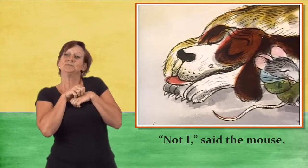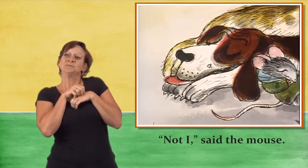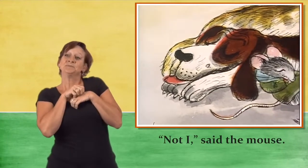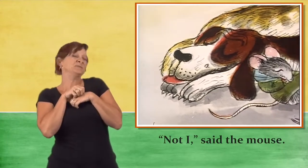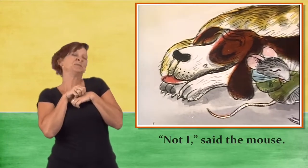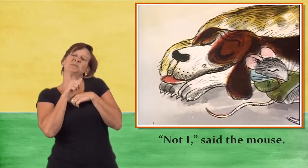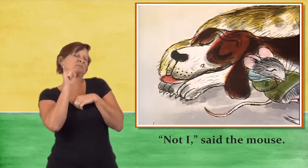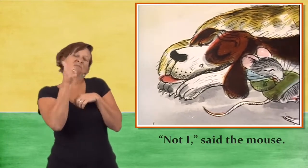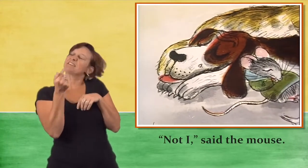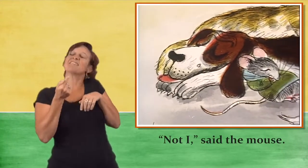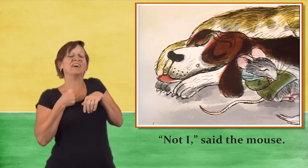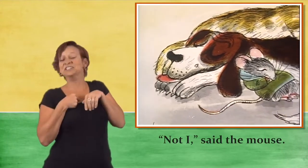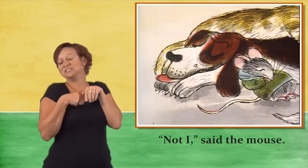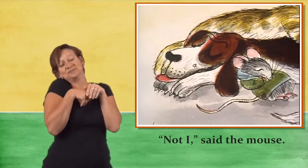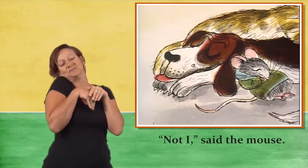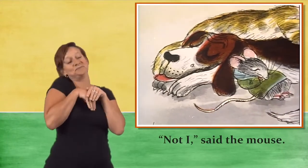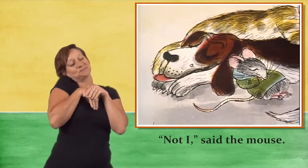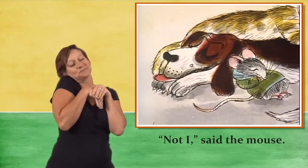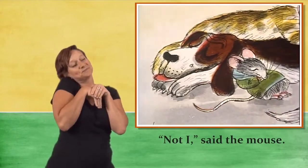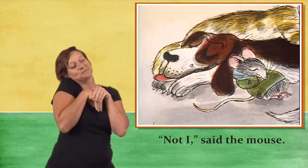Not I, said the mugs.